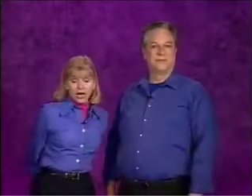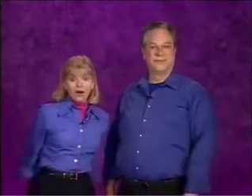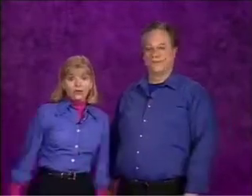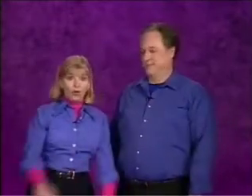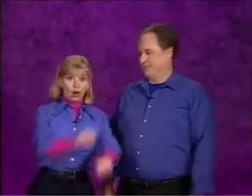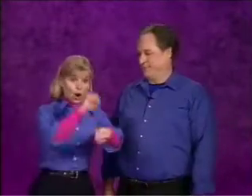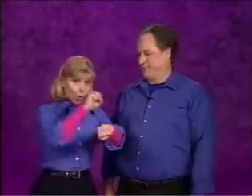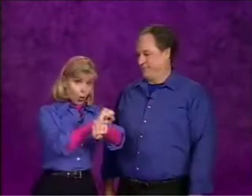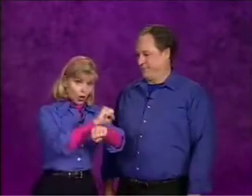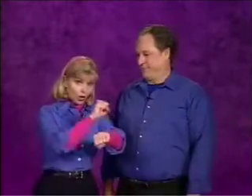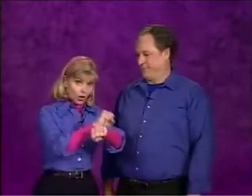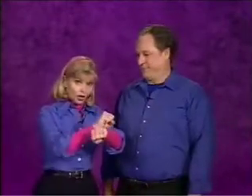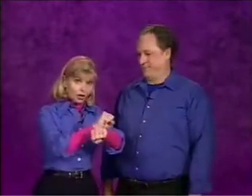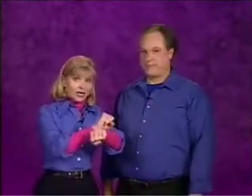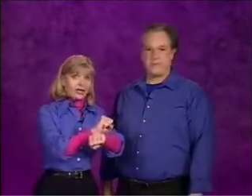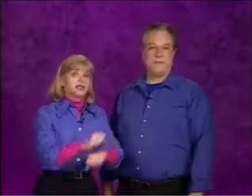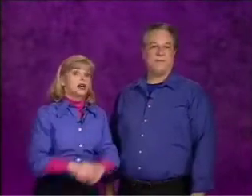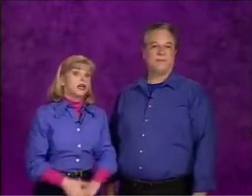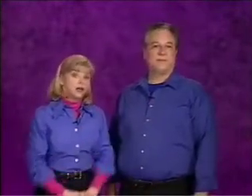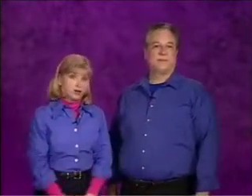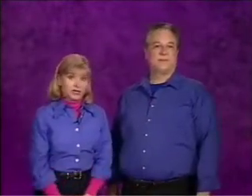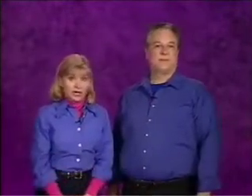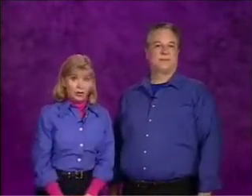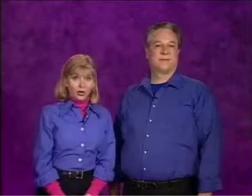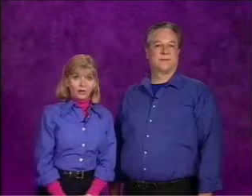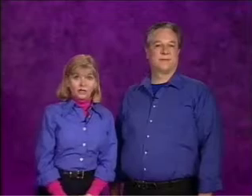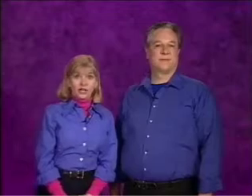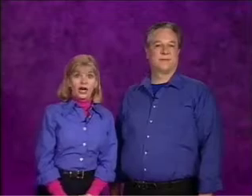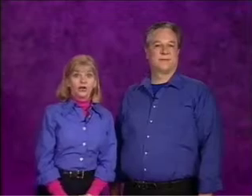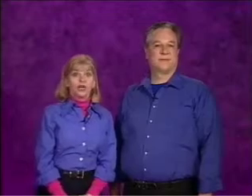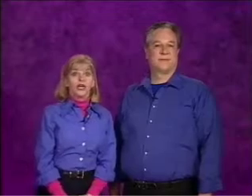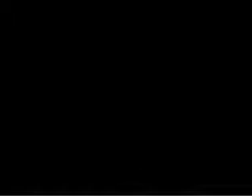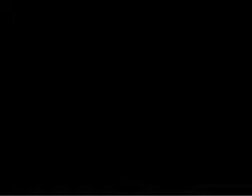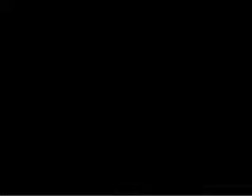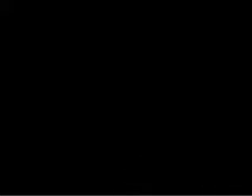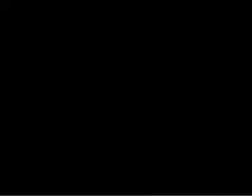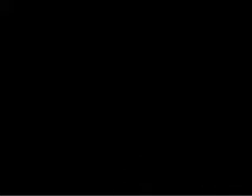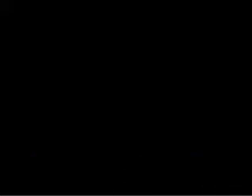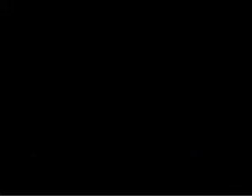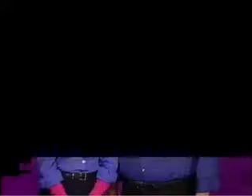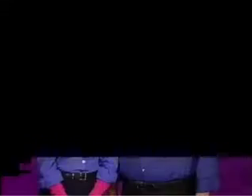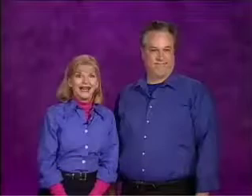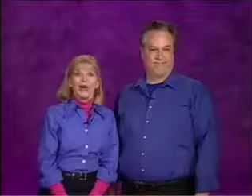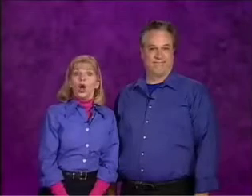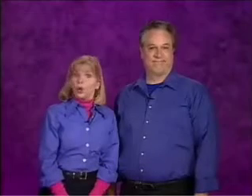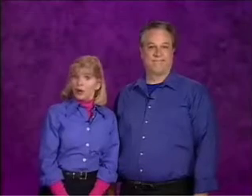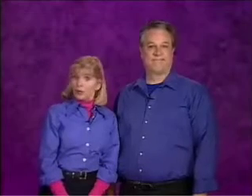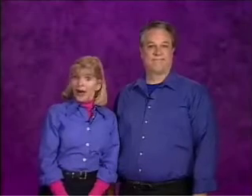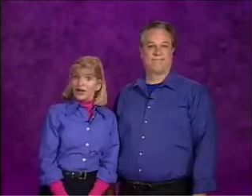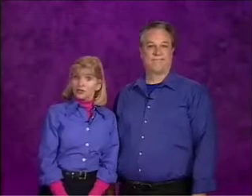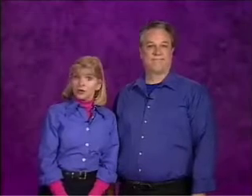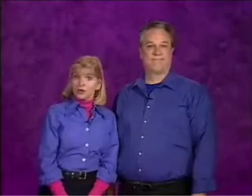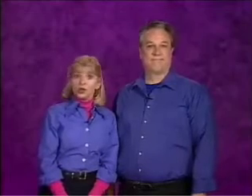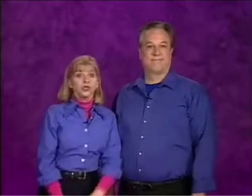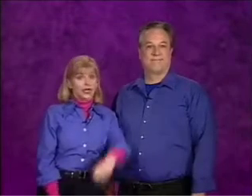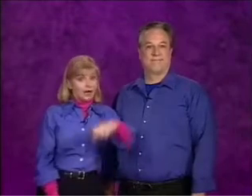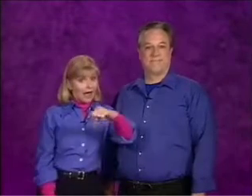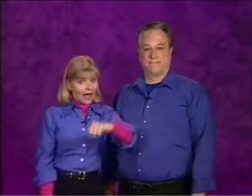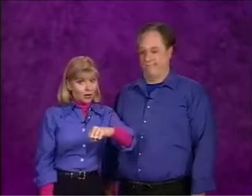sign for work is another example of a sign created when a blacksmith used an